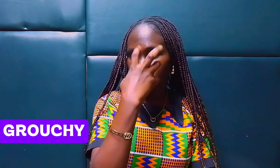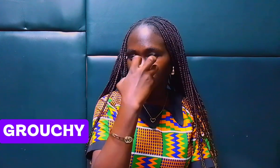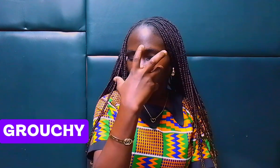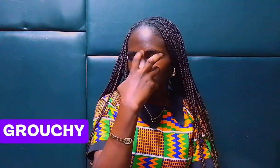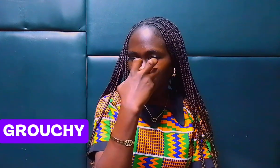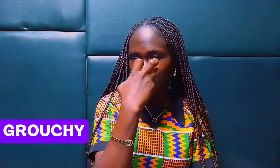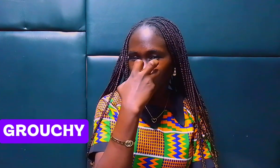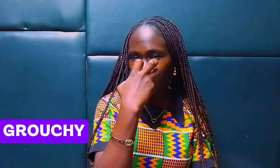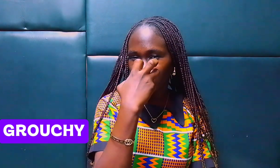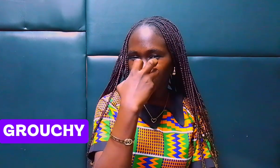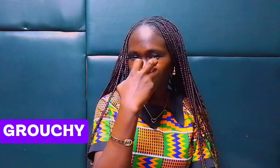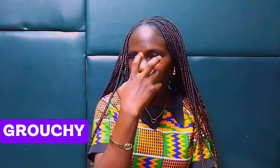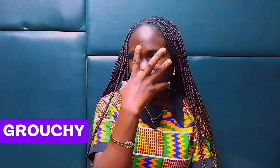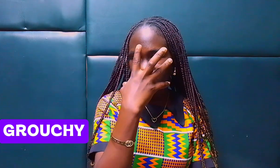and grouchy,